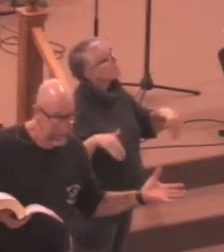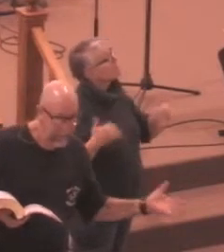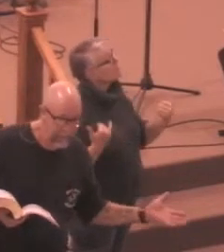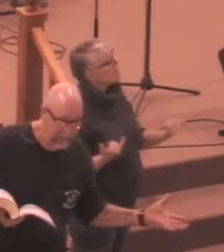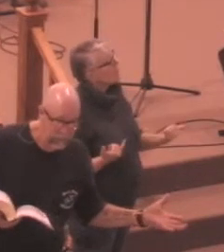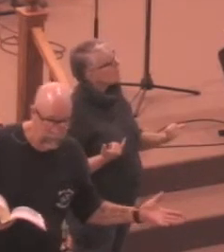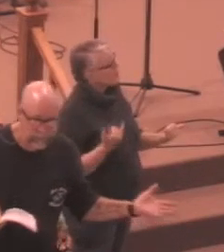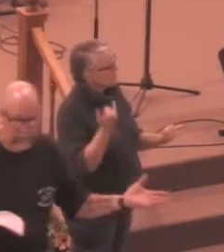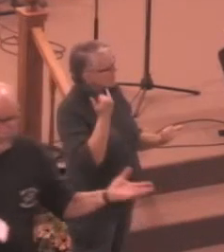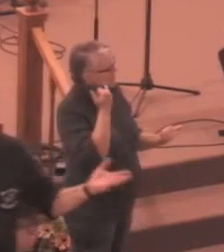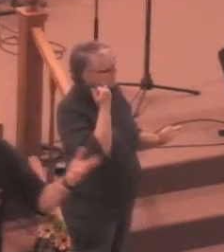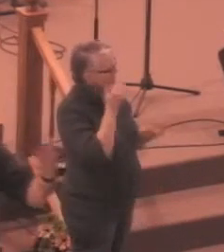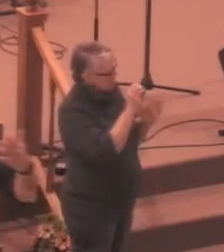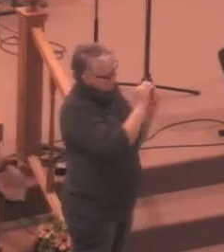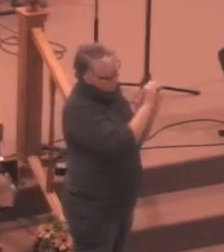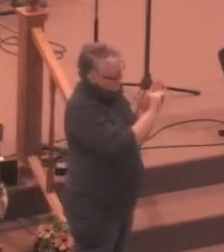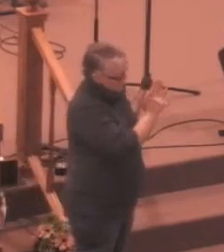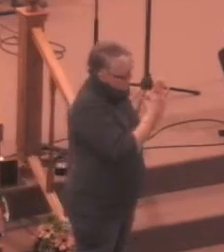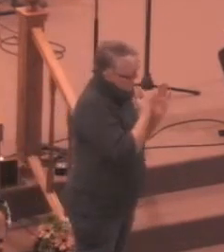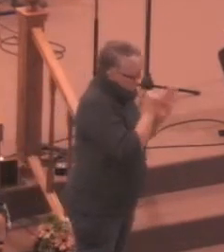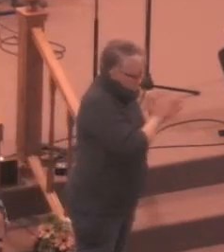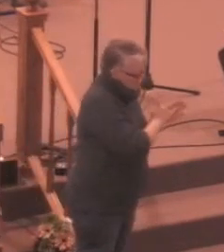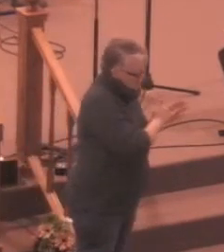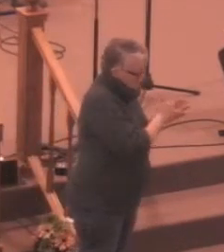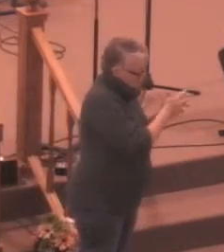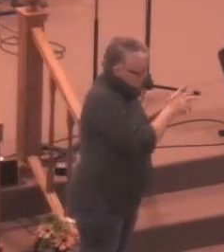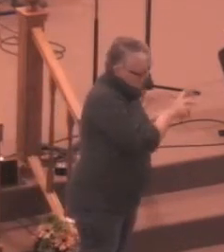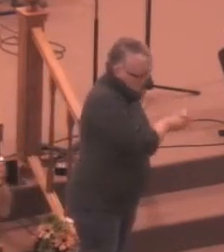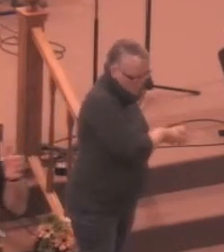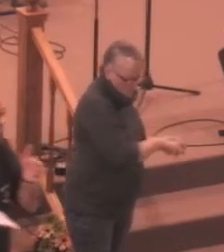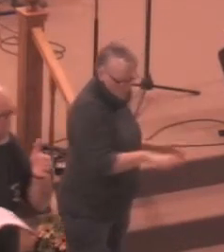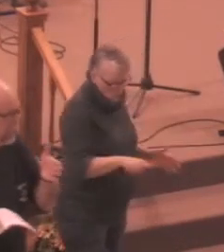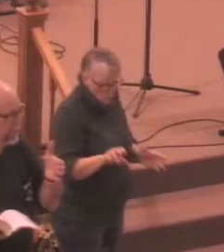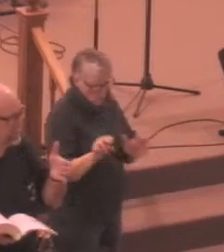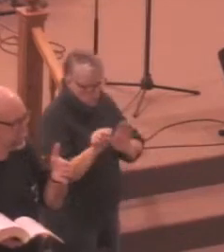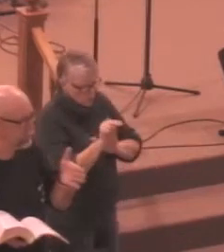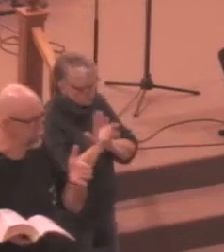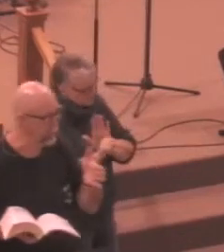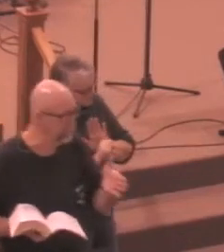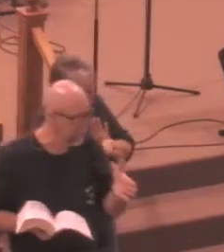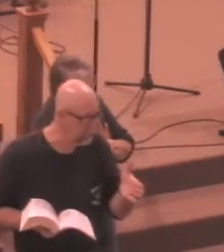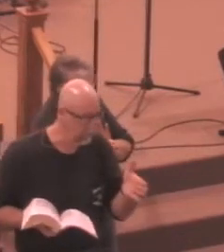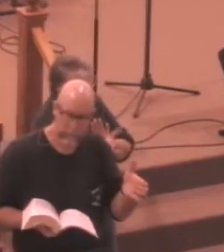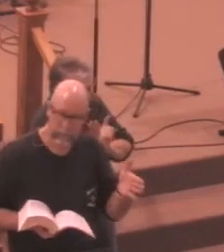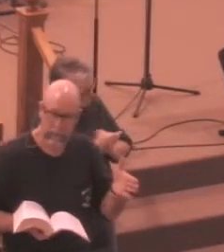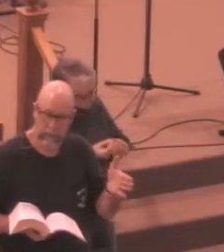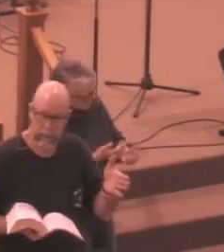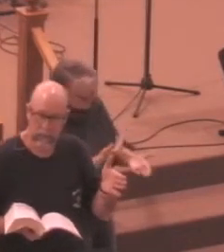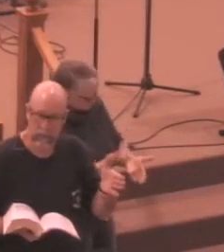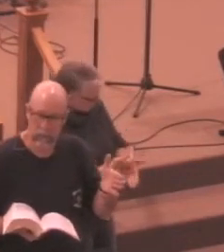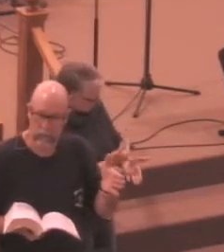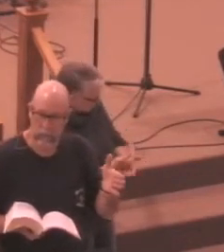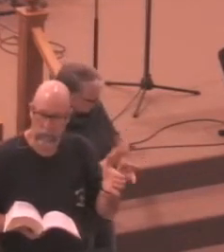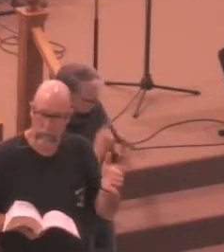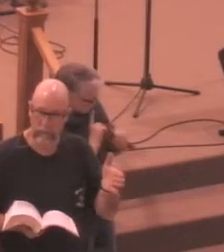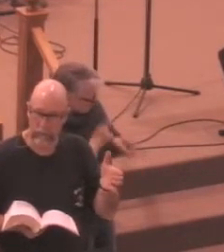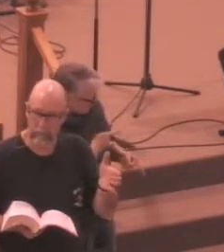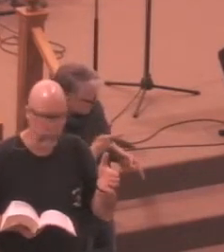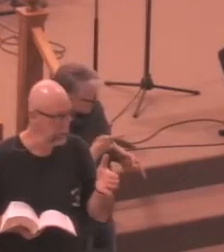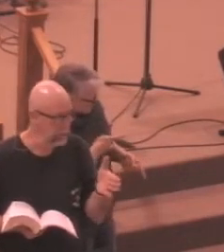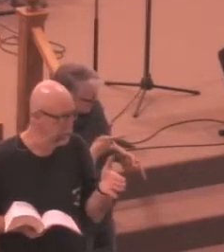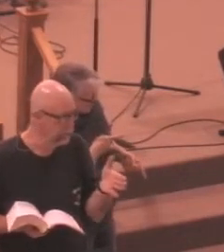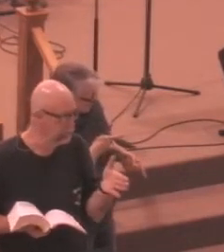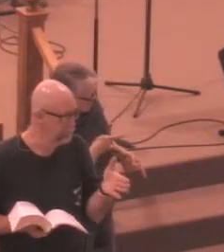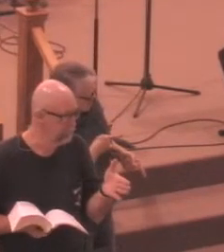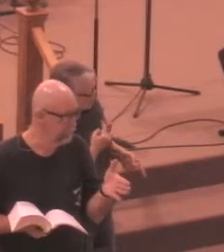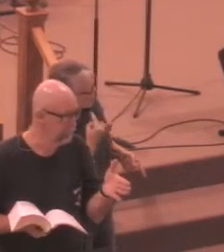if he's saying it in the Old Testament, bringing it into the New Testament, and he says, this is a new command I'm supposed to give you, what do you think we're